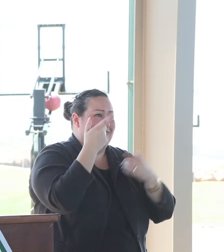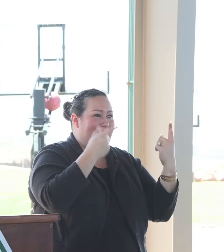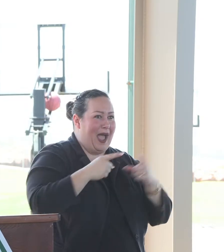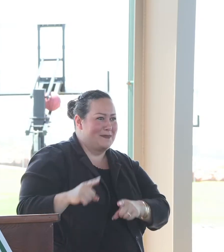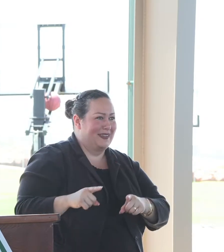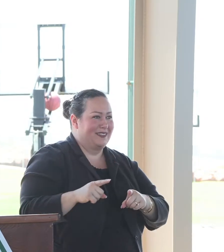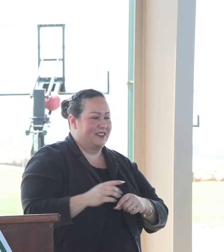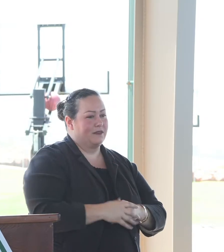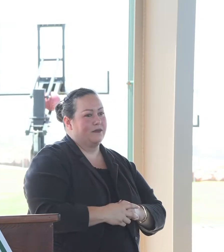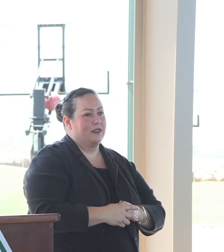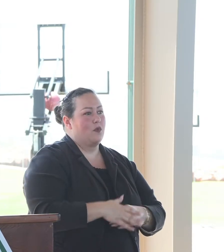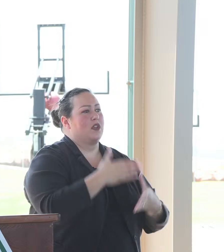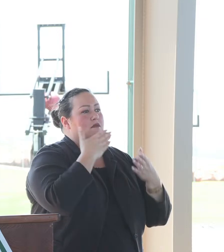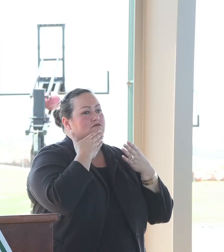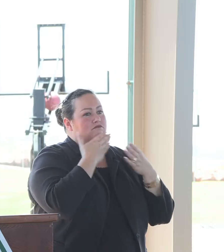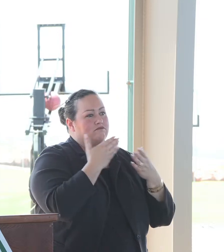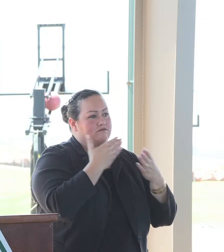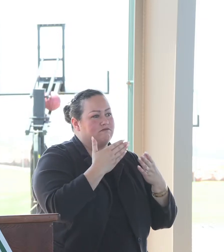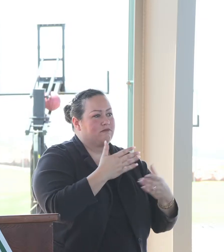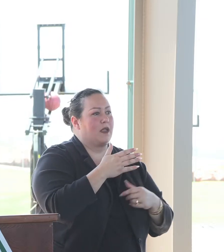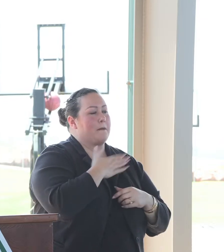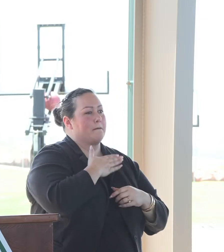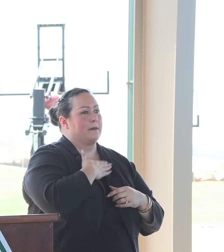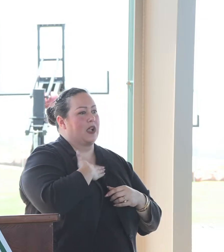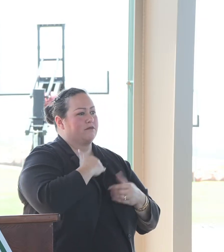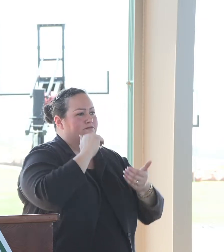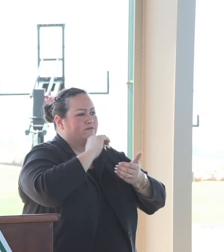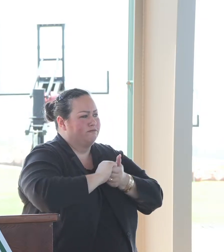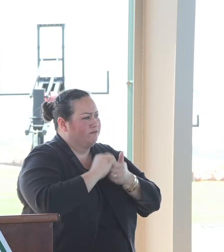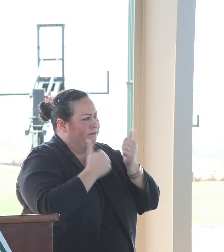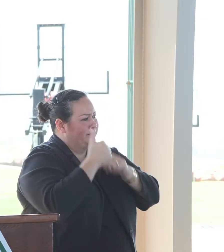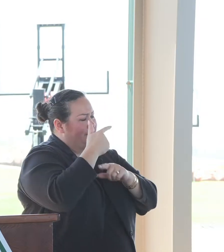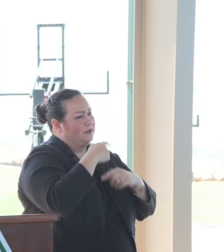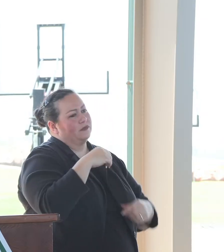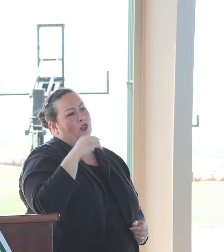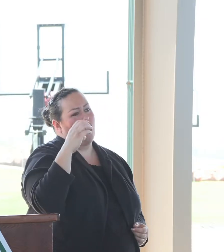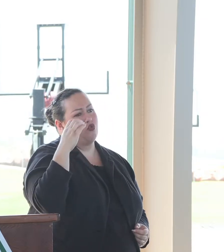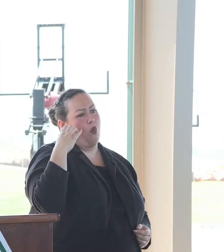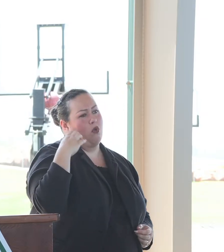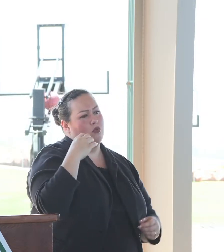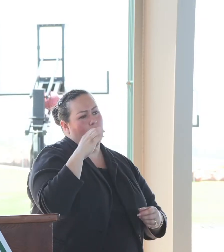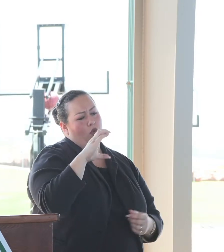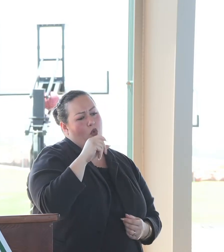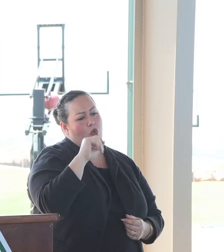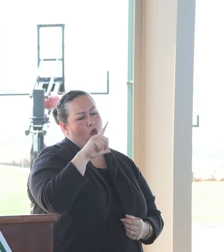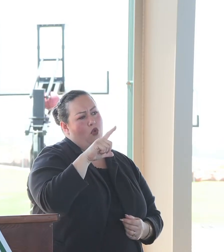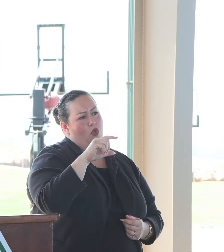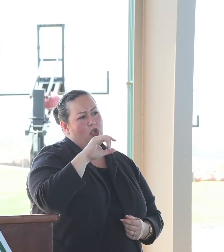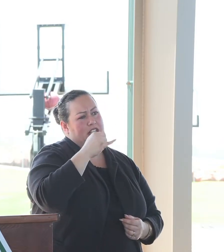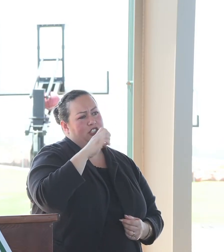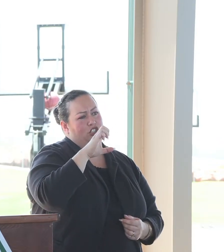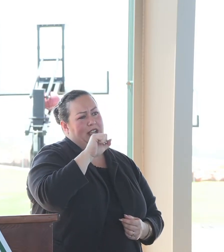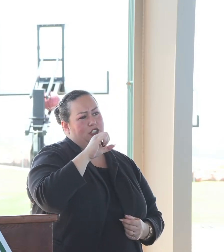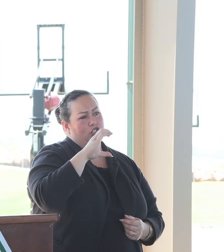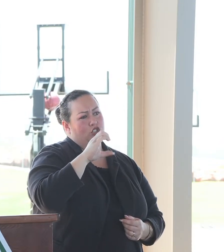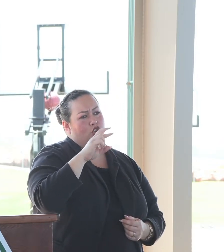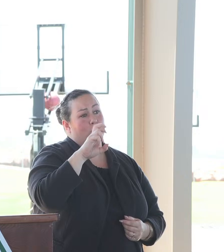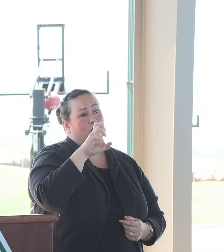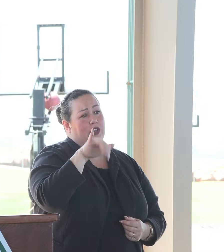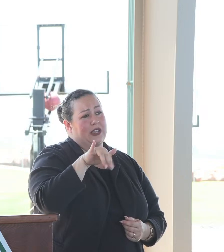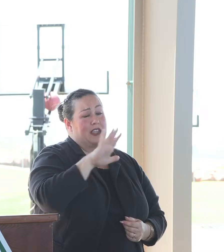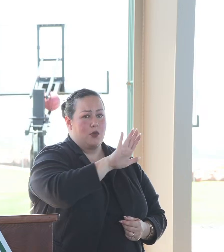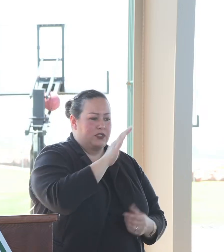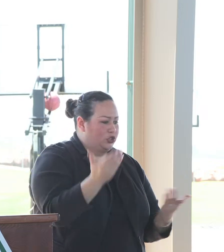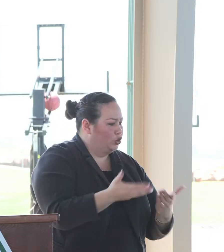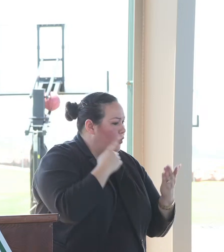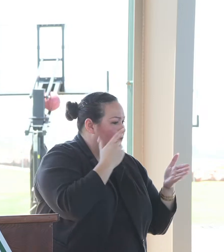by thanking my predecessor, who can't be here with us today, Colonel Jess Curry. He was here from the planning and the construction phase, and